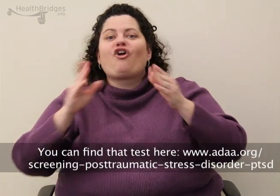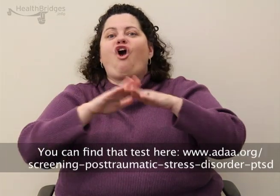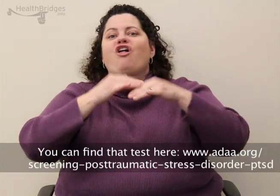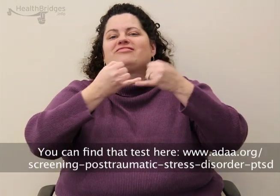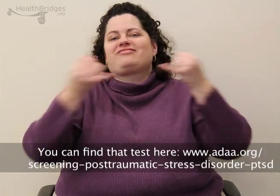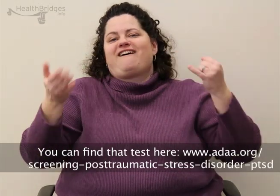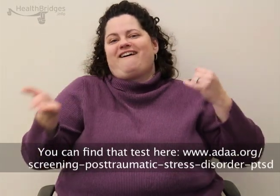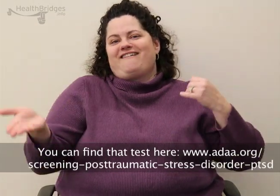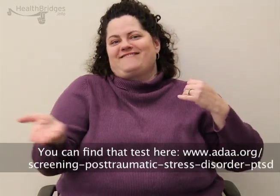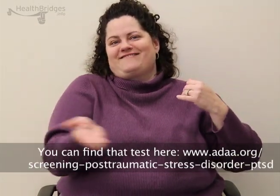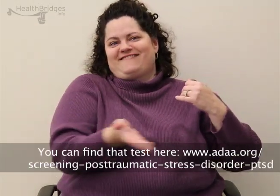can find that test here.